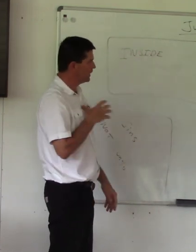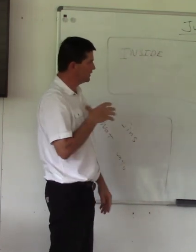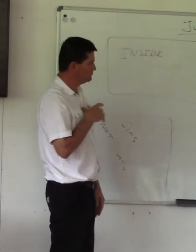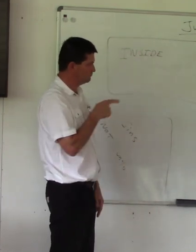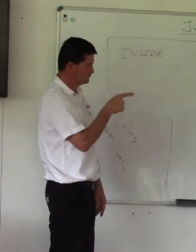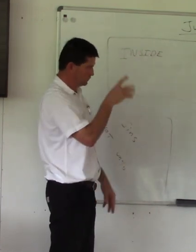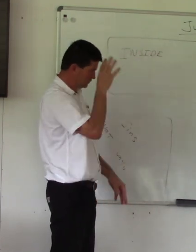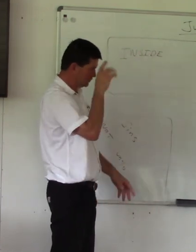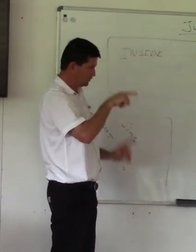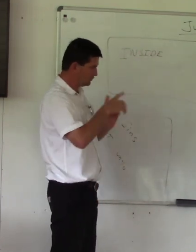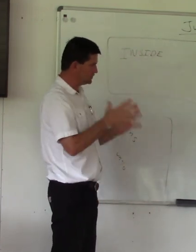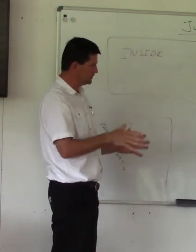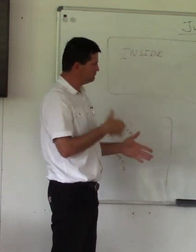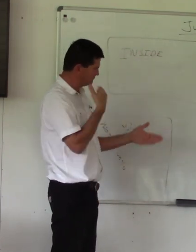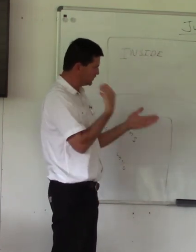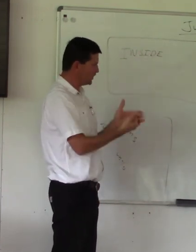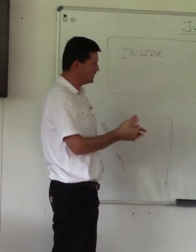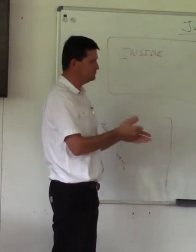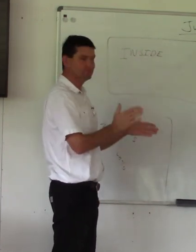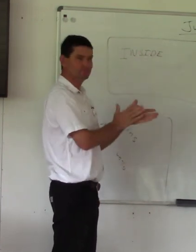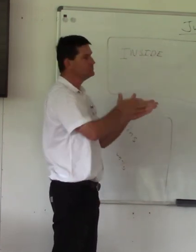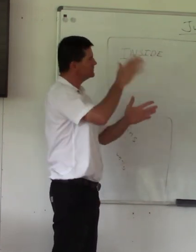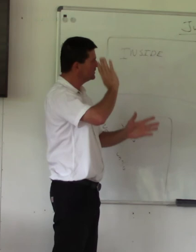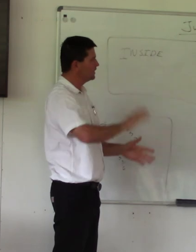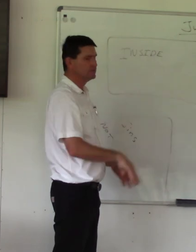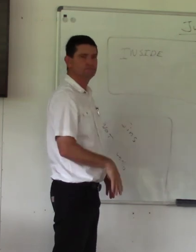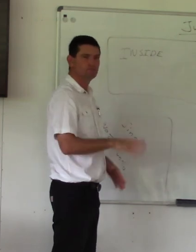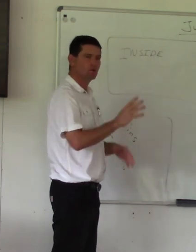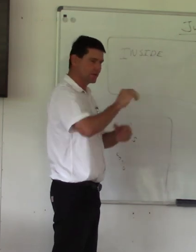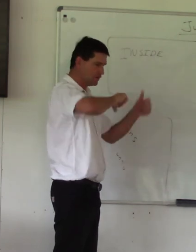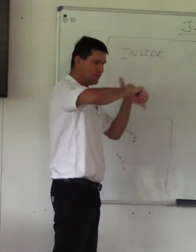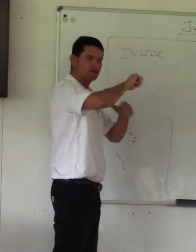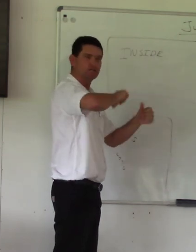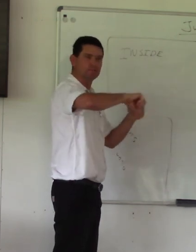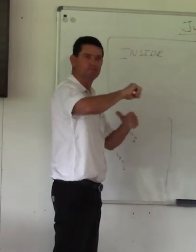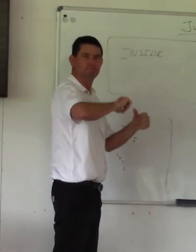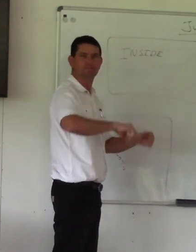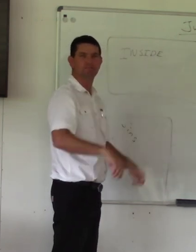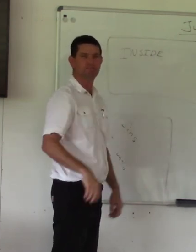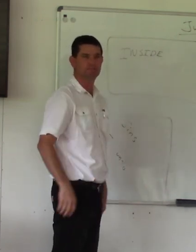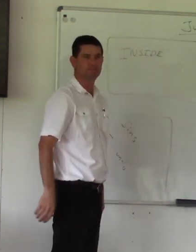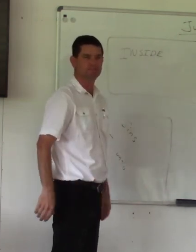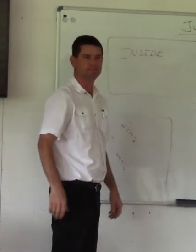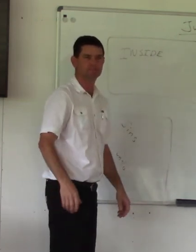fine. You're a Christian? Good. We can have fellowship.